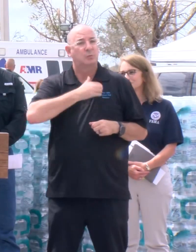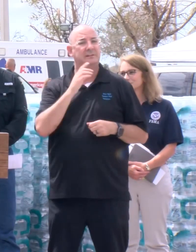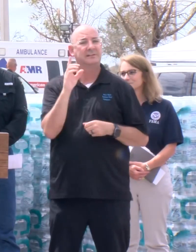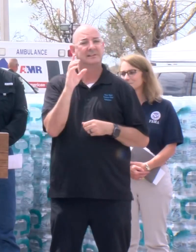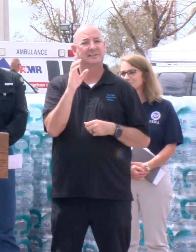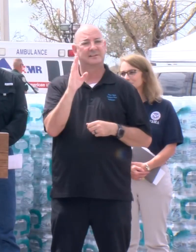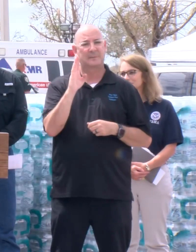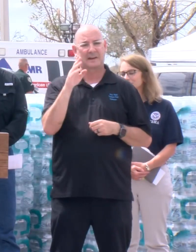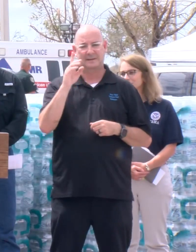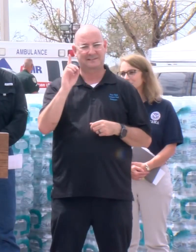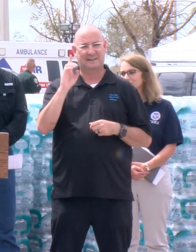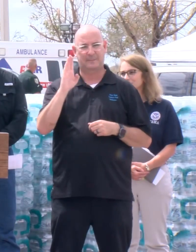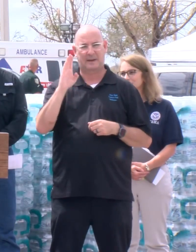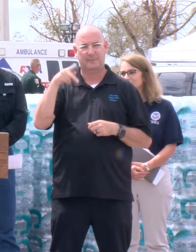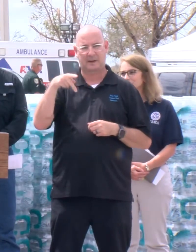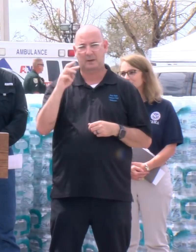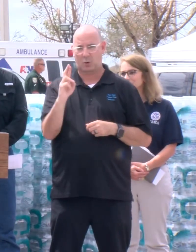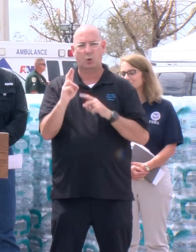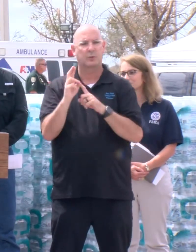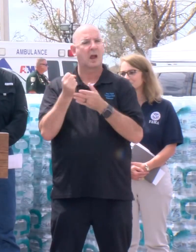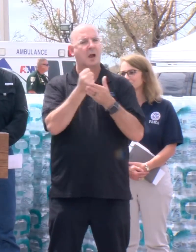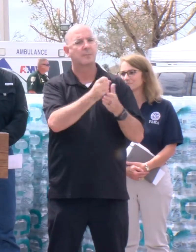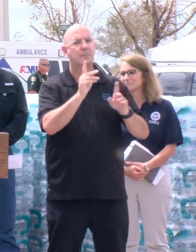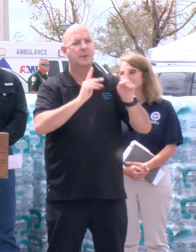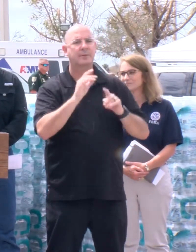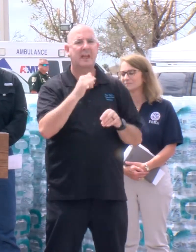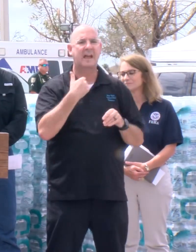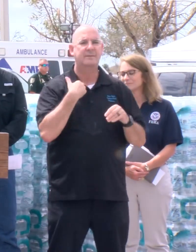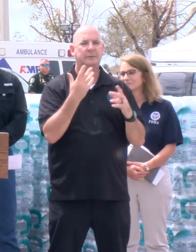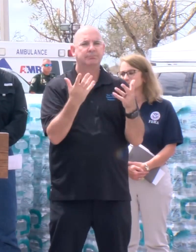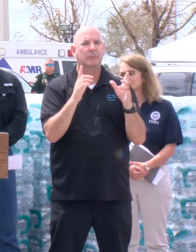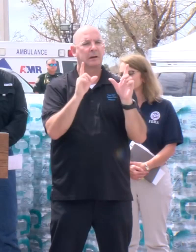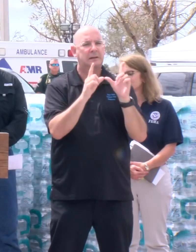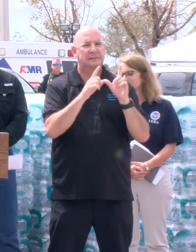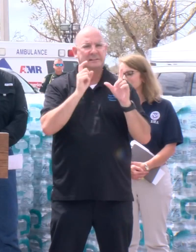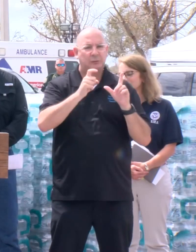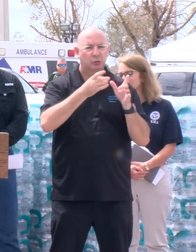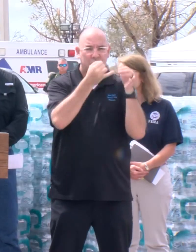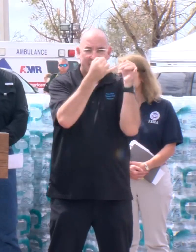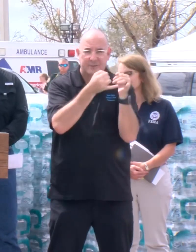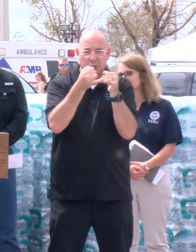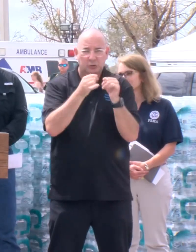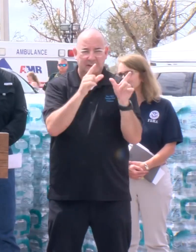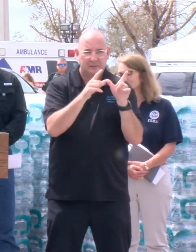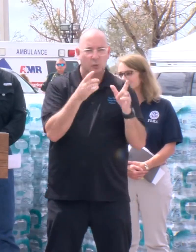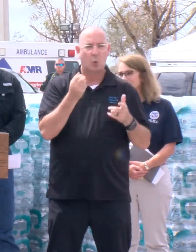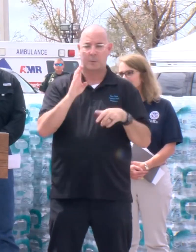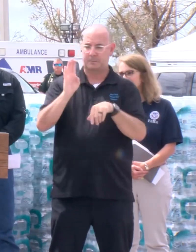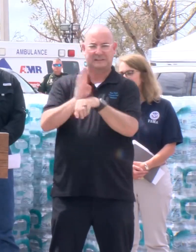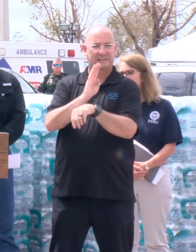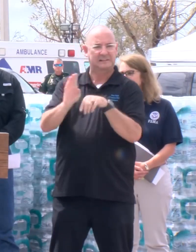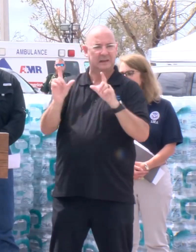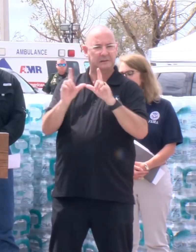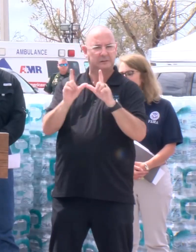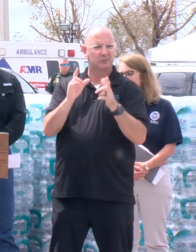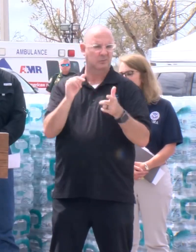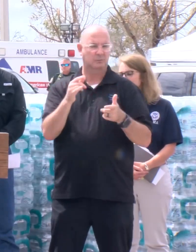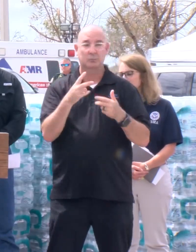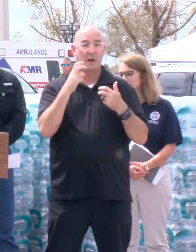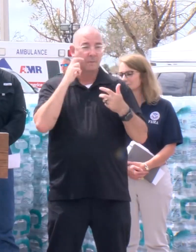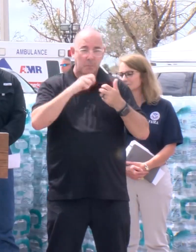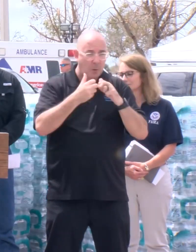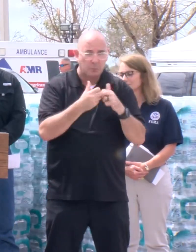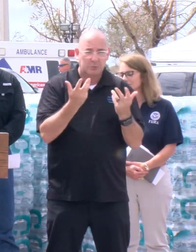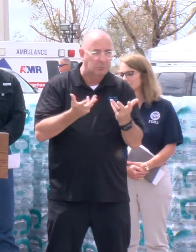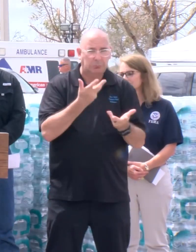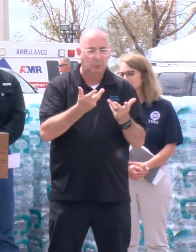helping Floridians that have licensure needs, individual and business licensures. If you have issues with that,